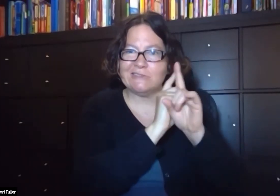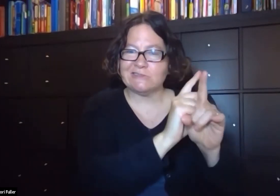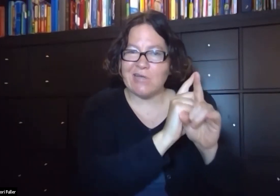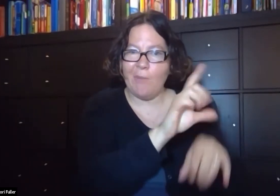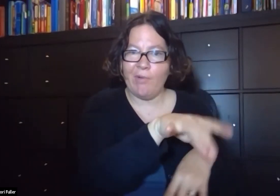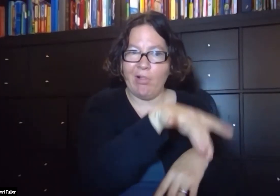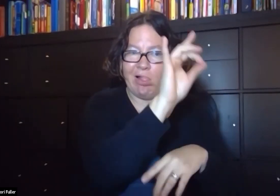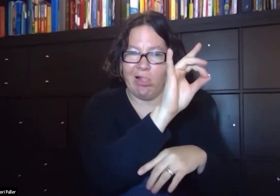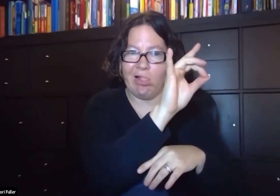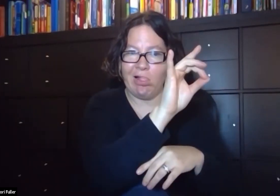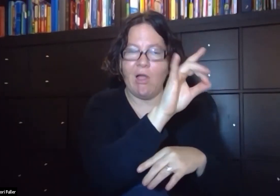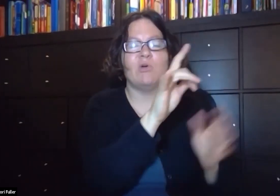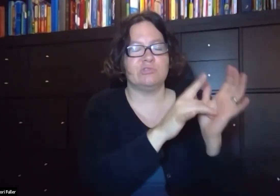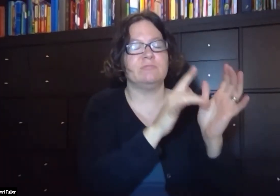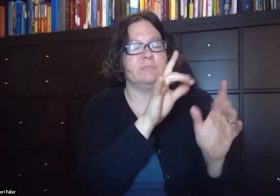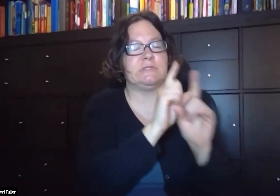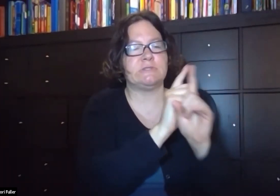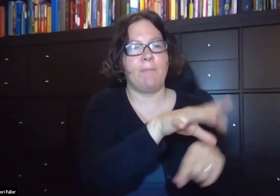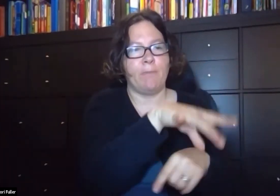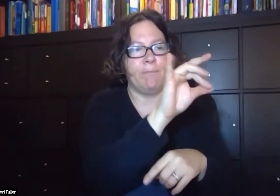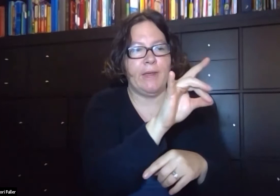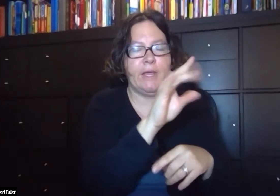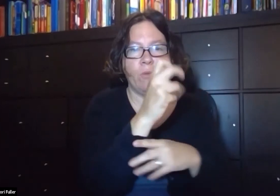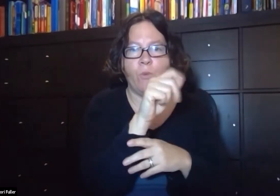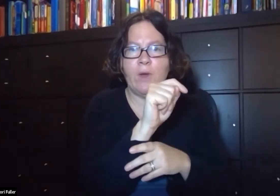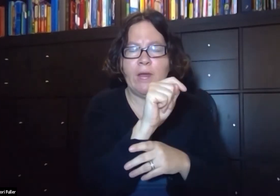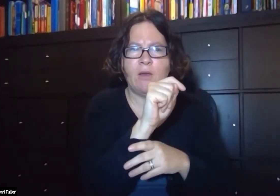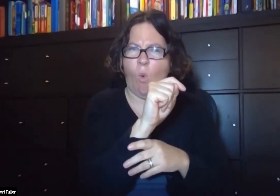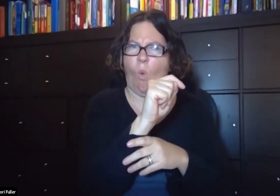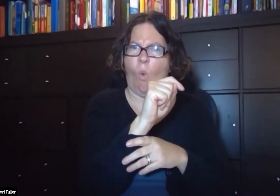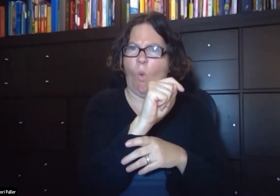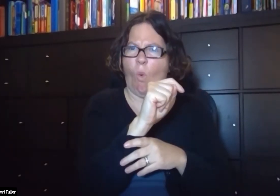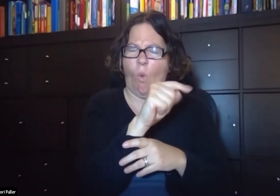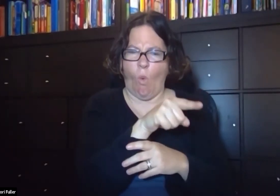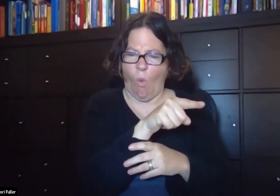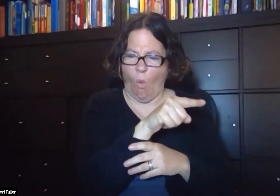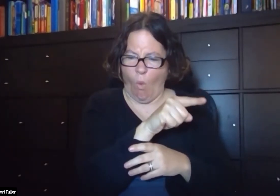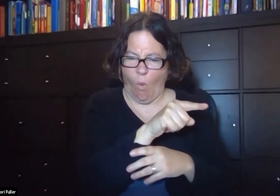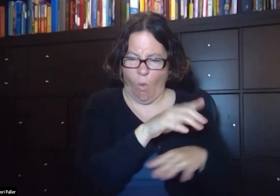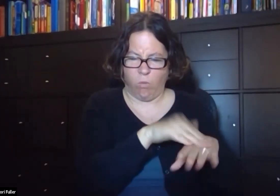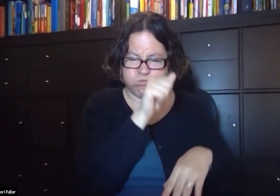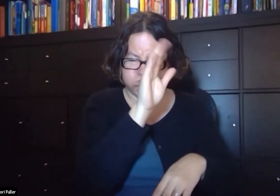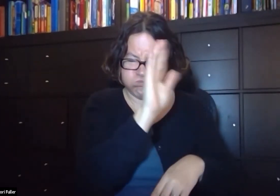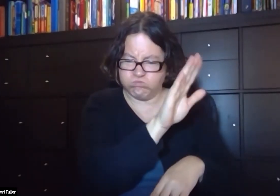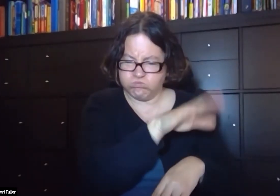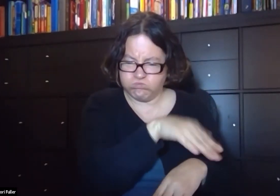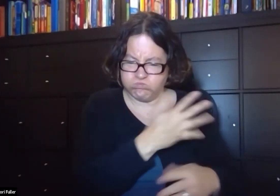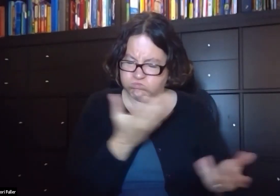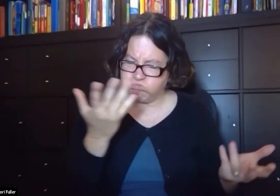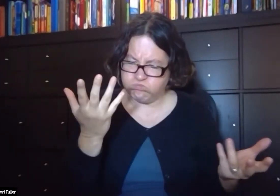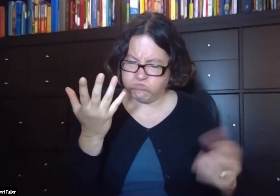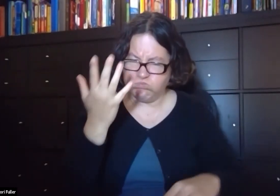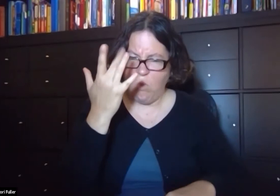work. So these Pharisees saw that Jesus and his disciples were gathering wheat on the day of